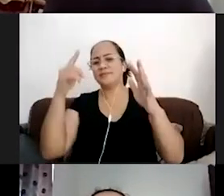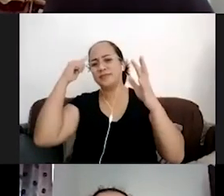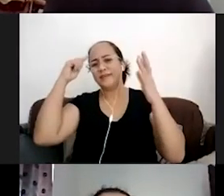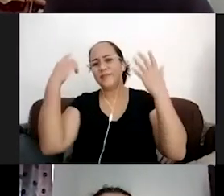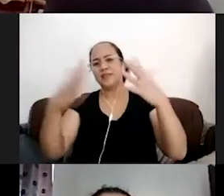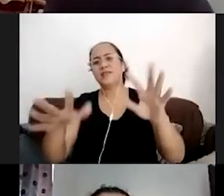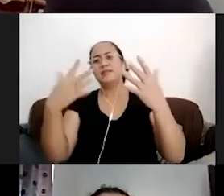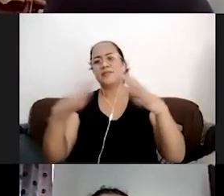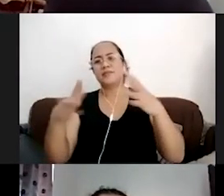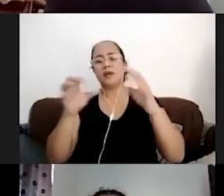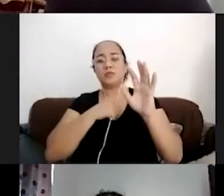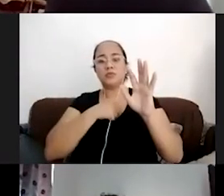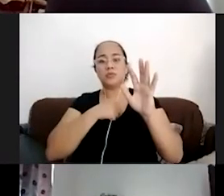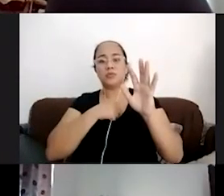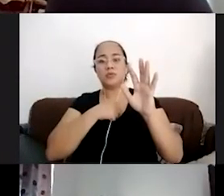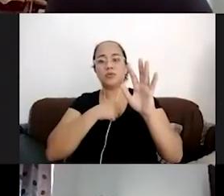No, sorry, sign number 4.